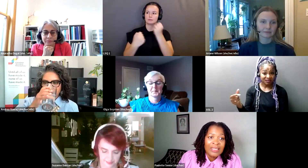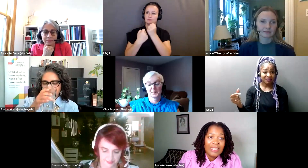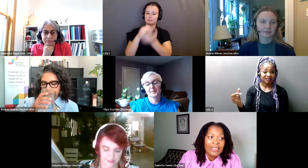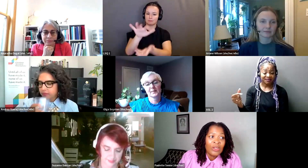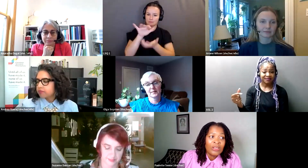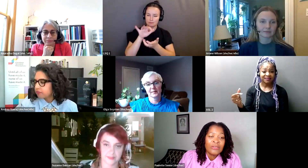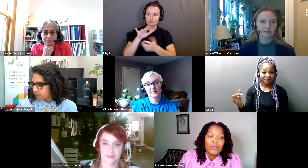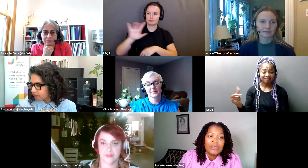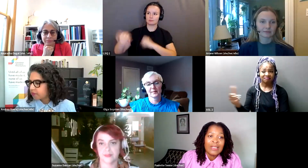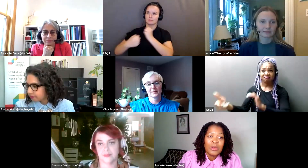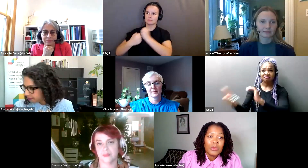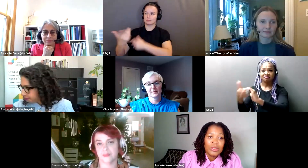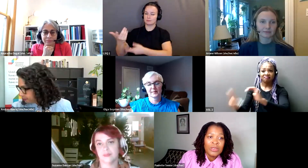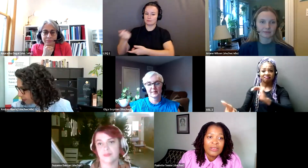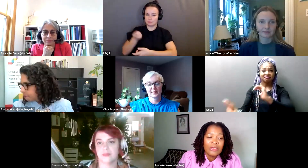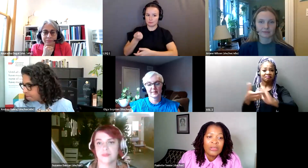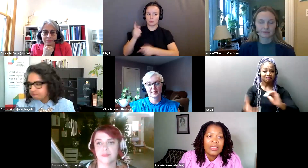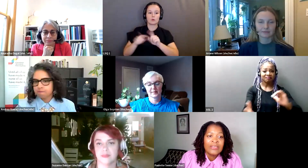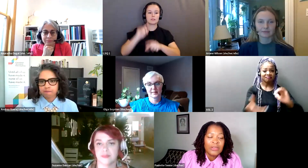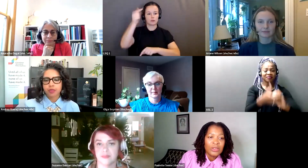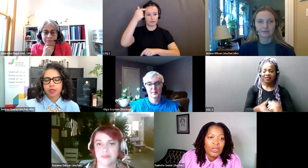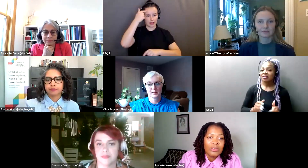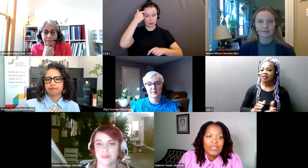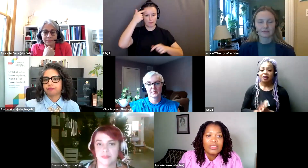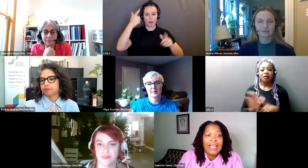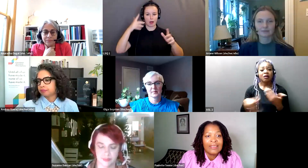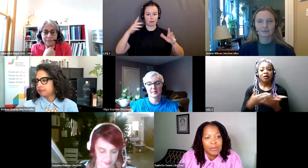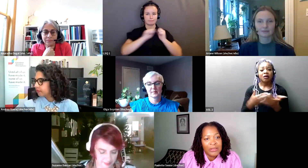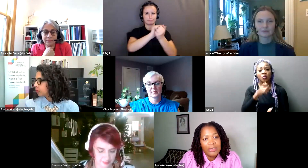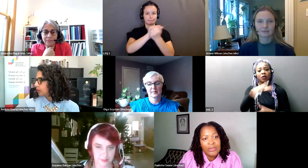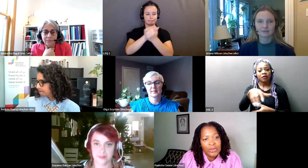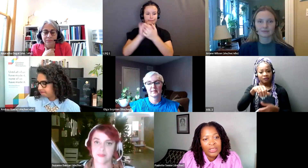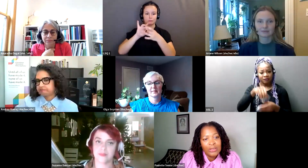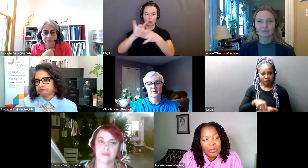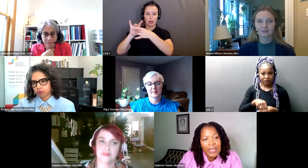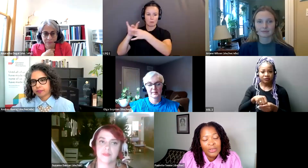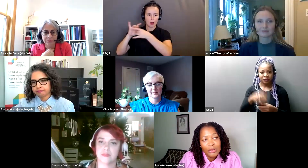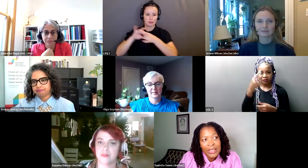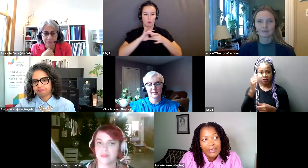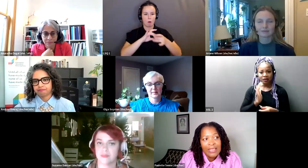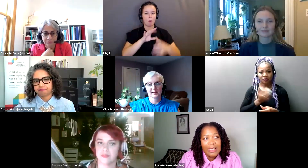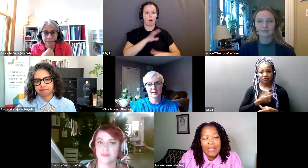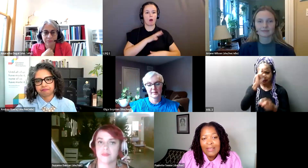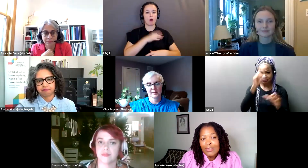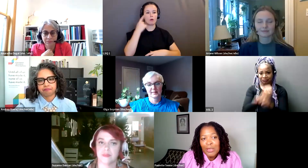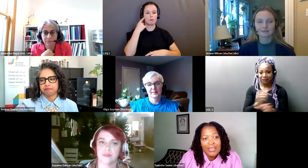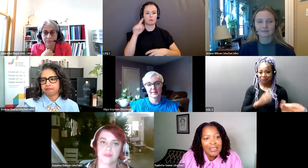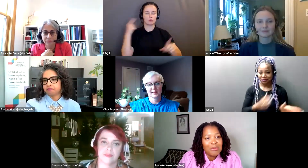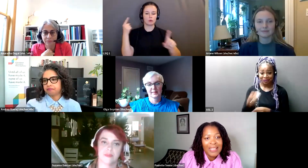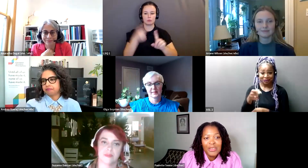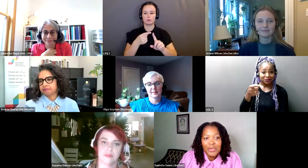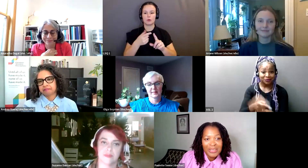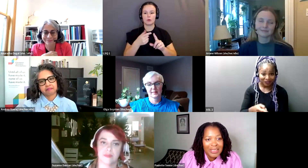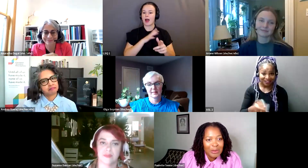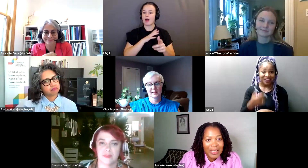partners, and all the folks that we work with to deliver on various aspects of our strategic plan. And you're right, we have a